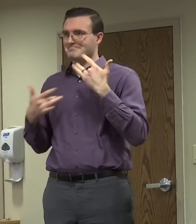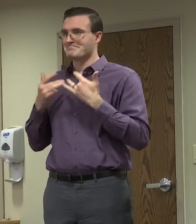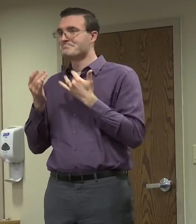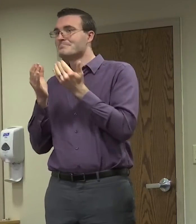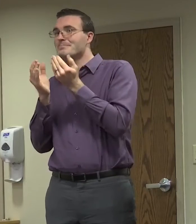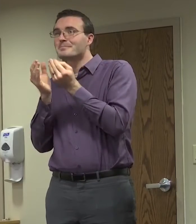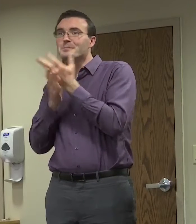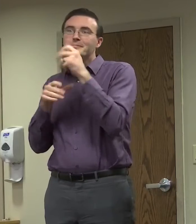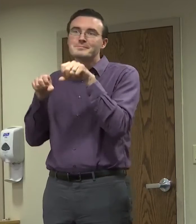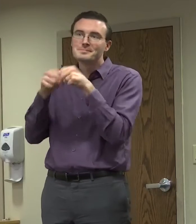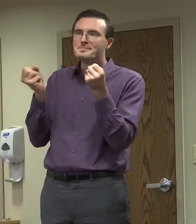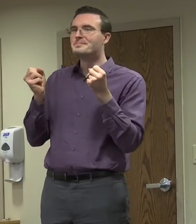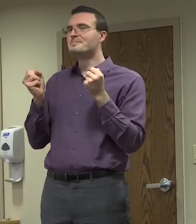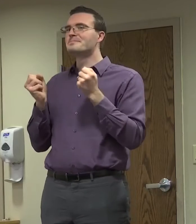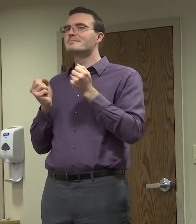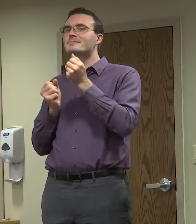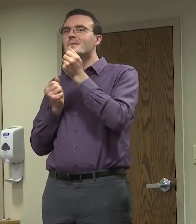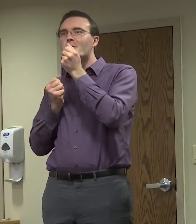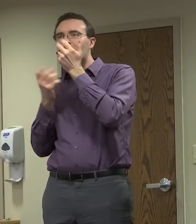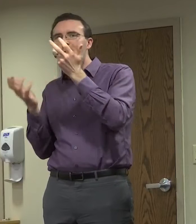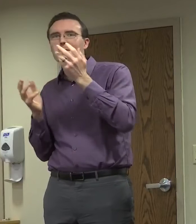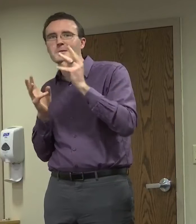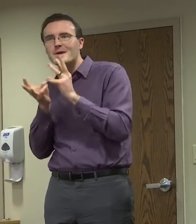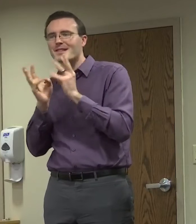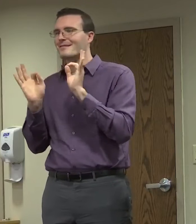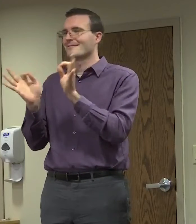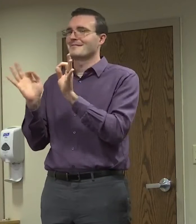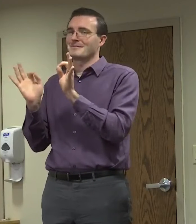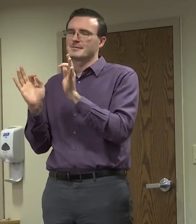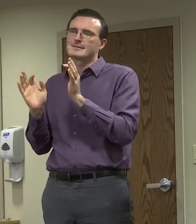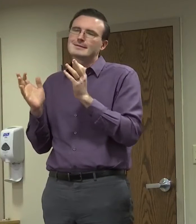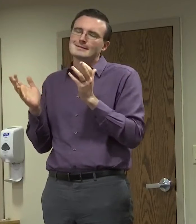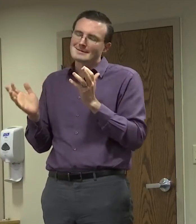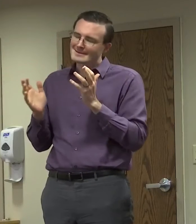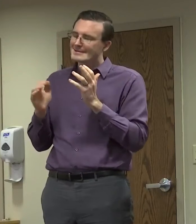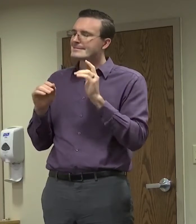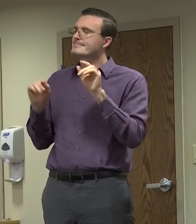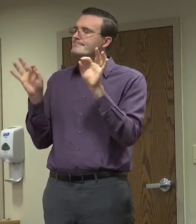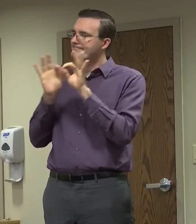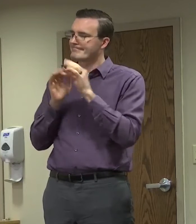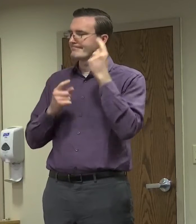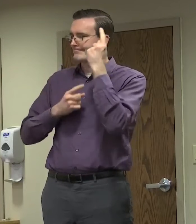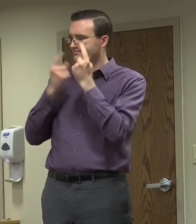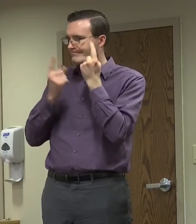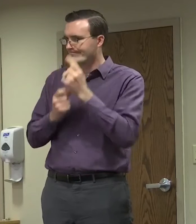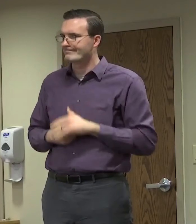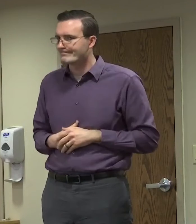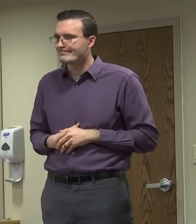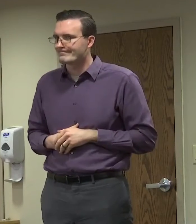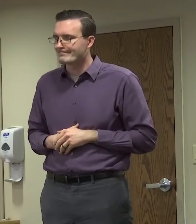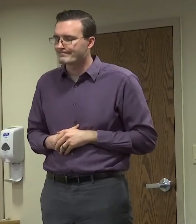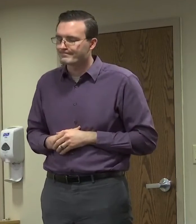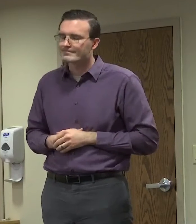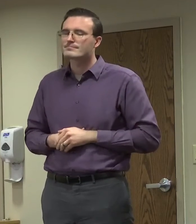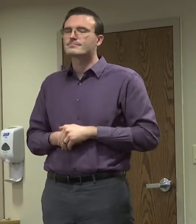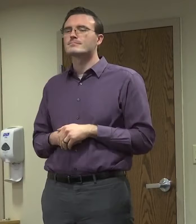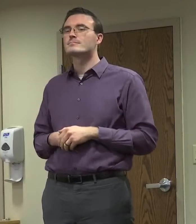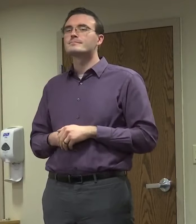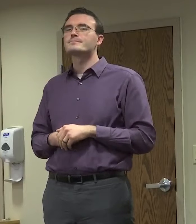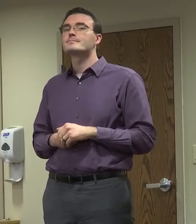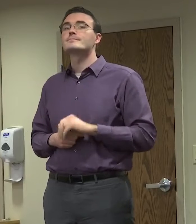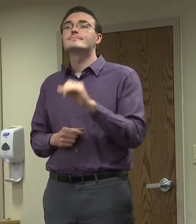And when we talk about the treatment therapies, it is beneficial for mild to moderate cases of COVID-19 and high-risk